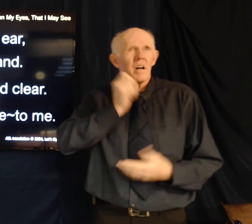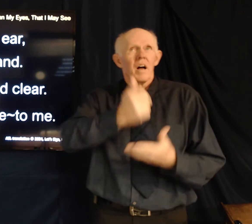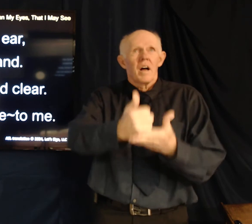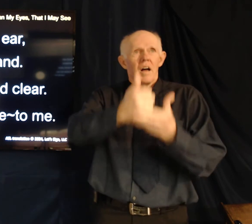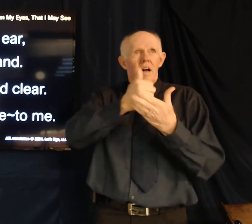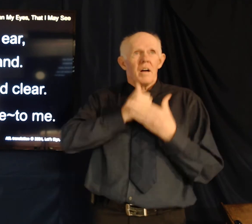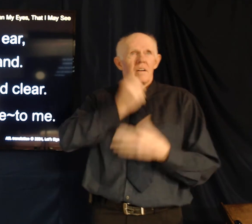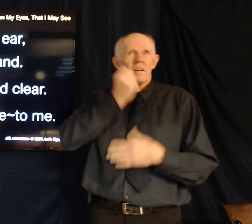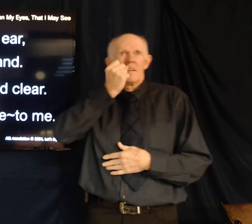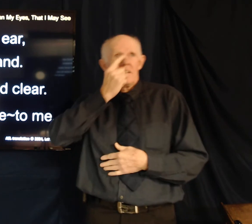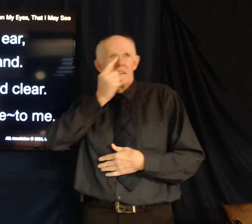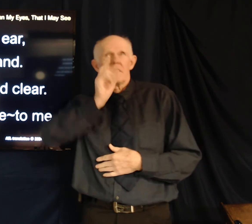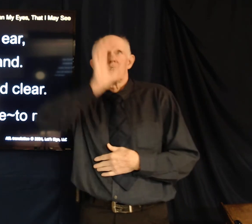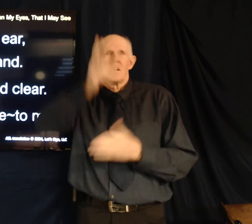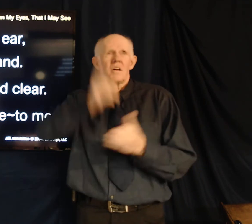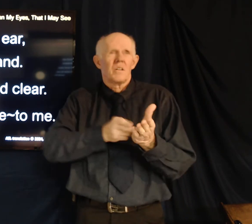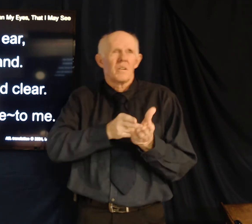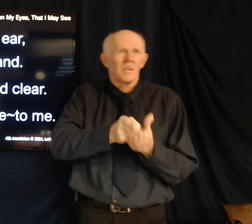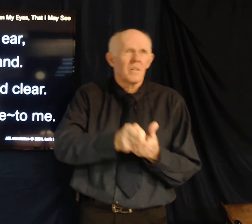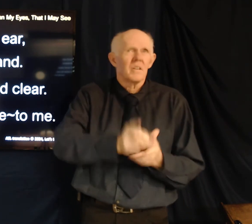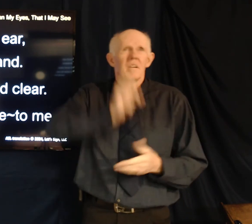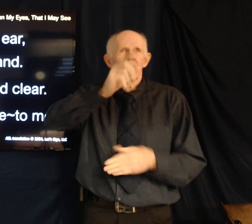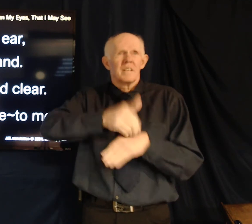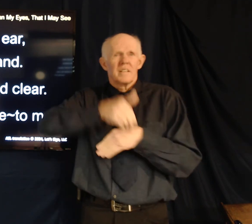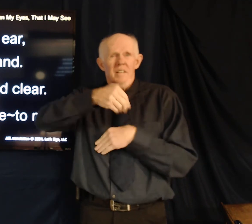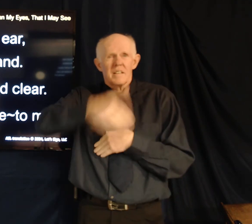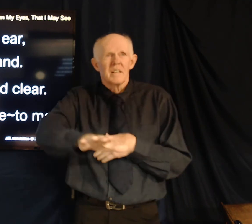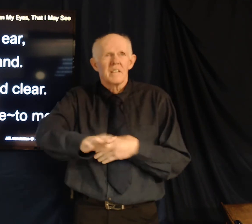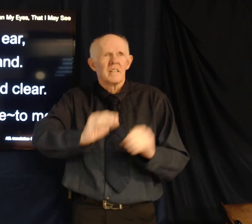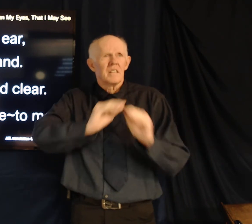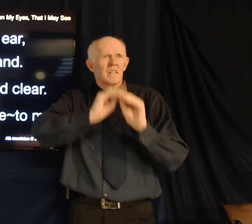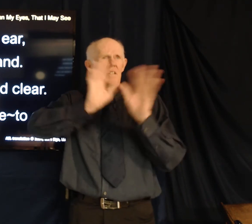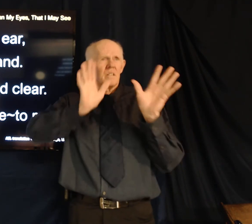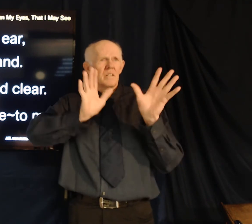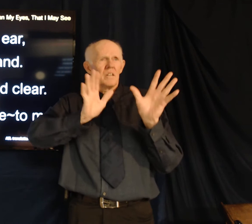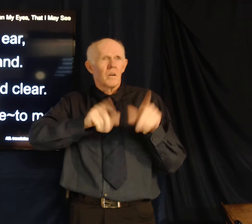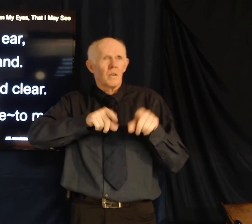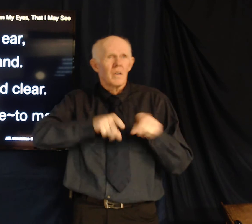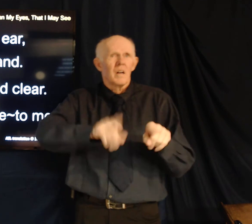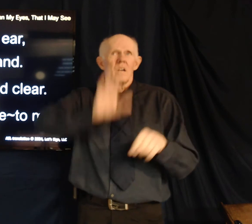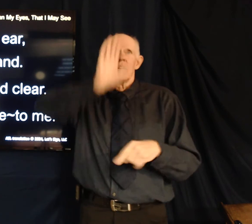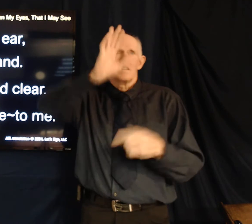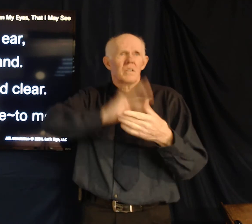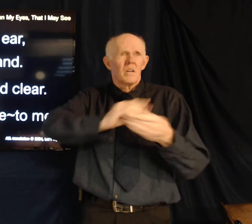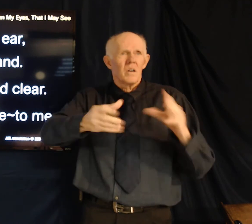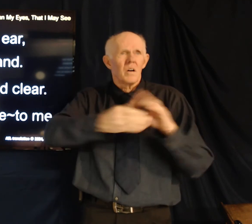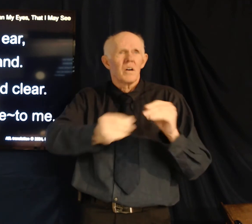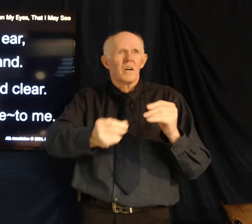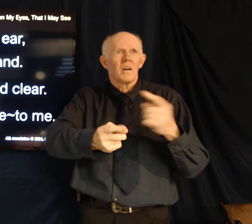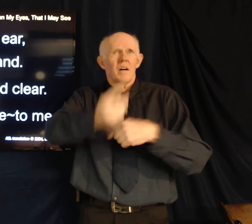and help me understand your truth. You sing clear while your story